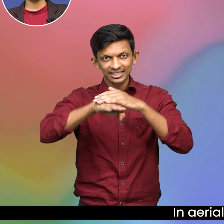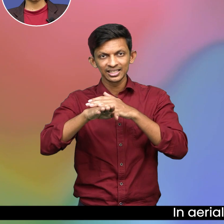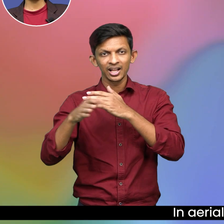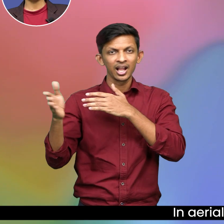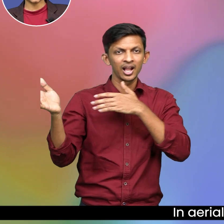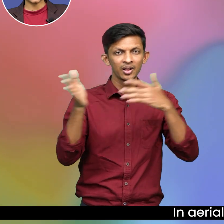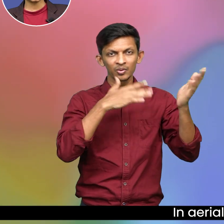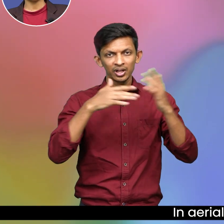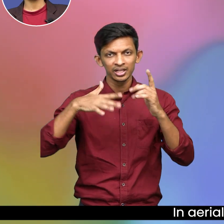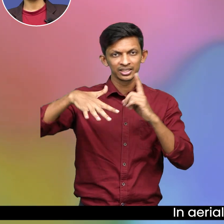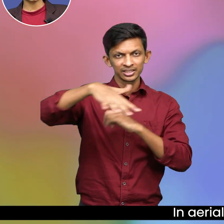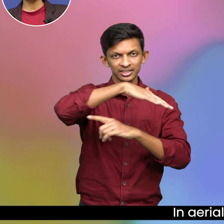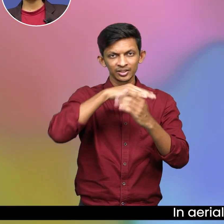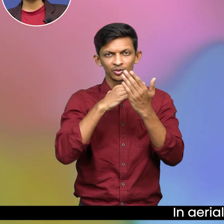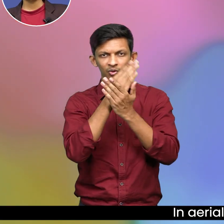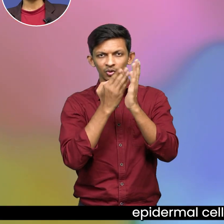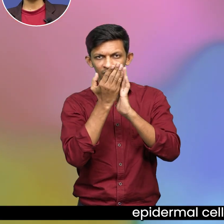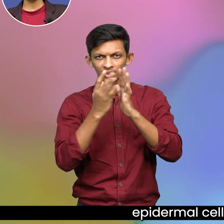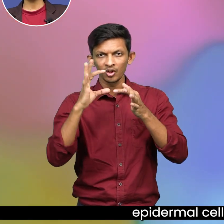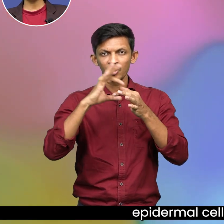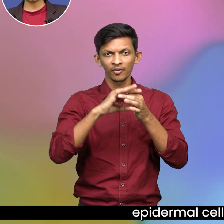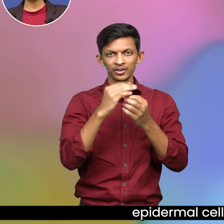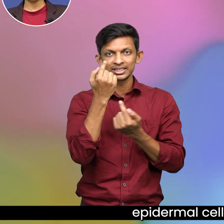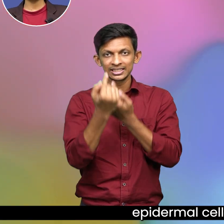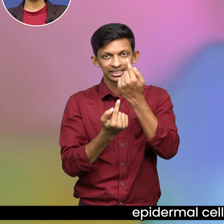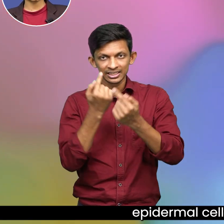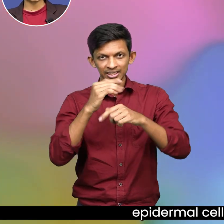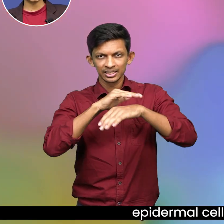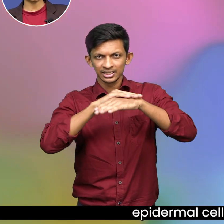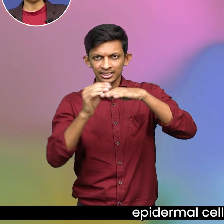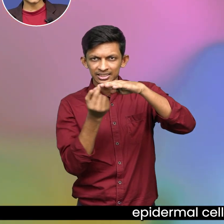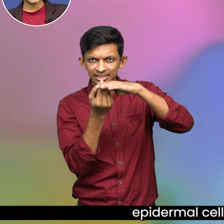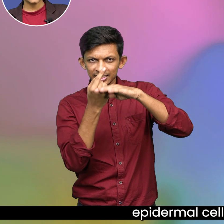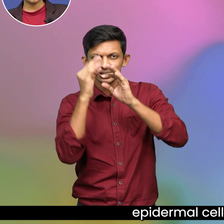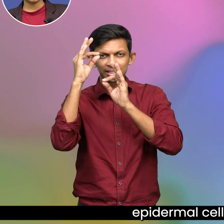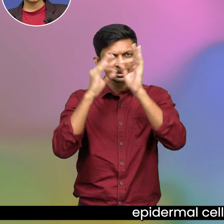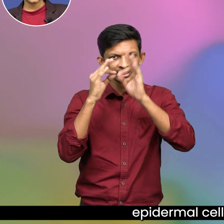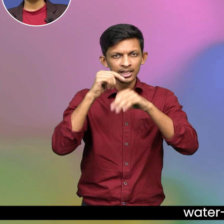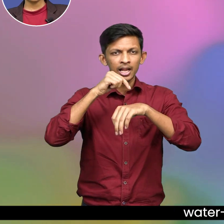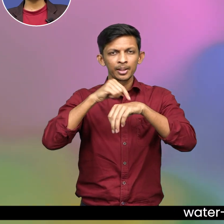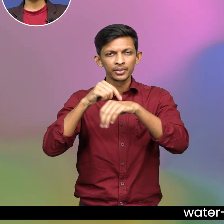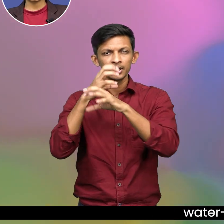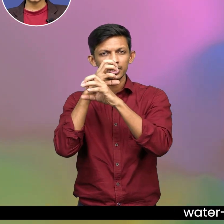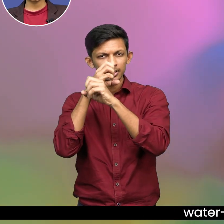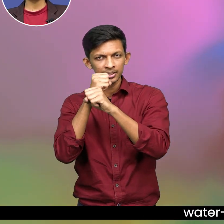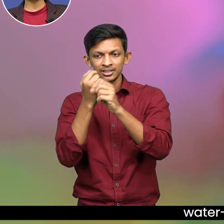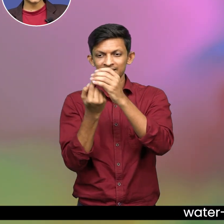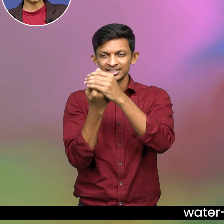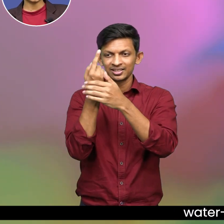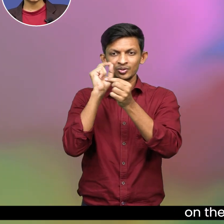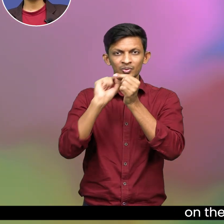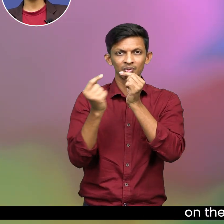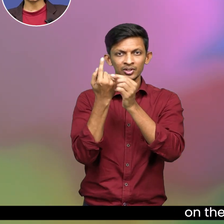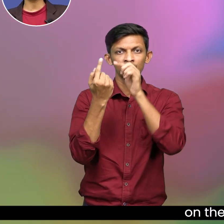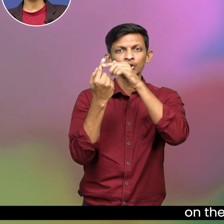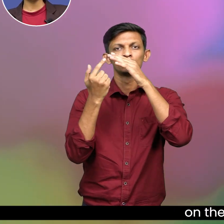In aerial parts of a plant, epidermal cells often secrete a waxy, water-resistant